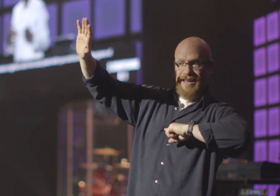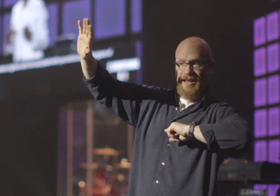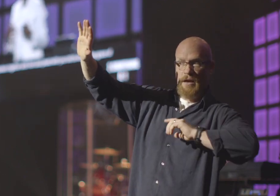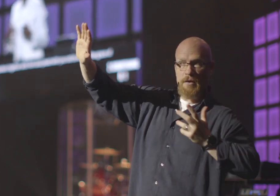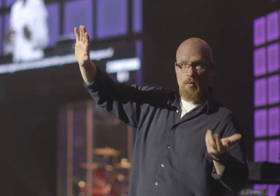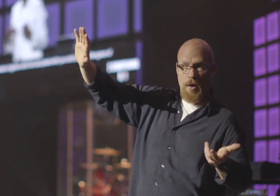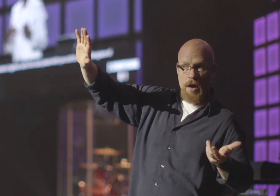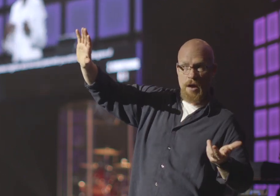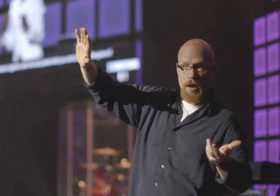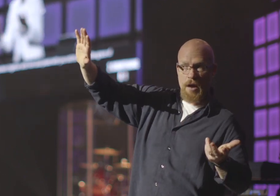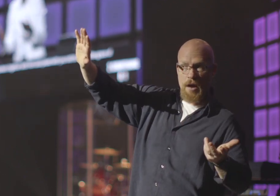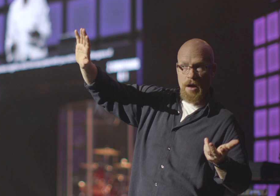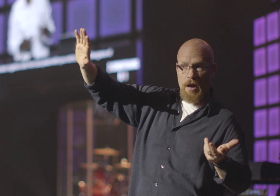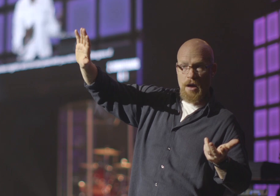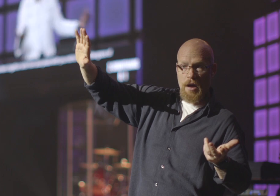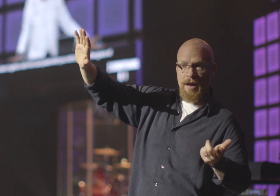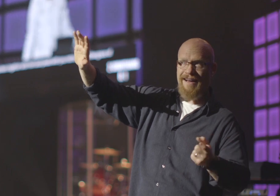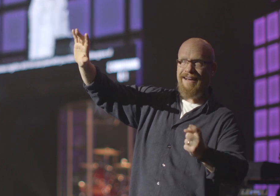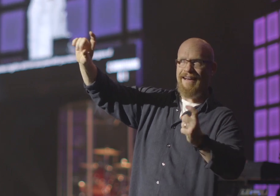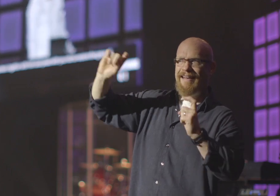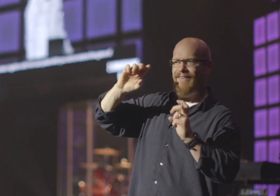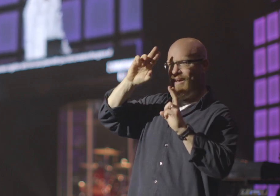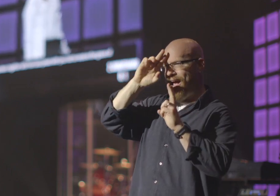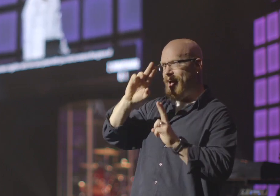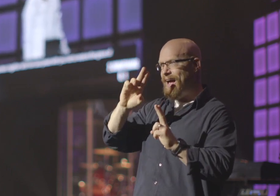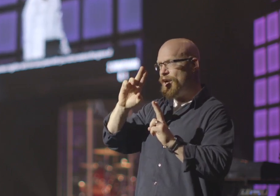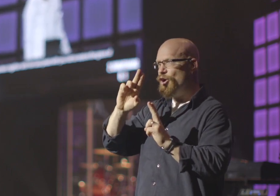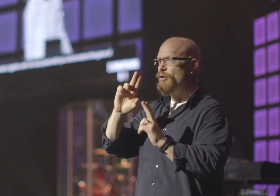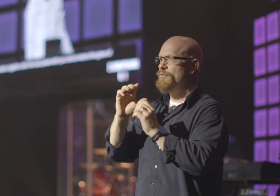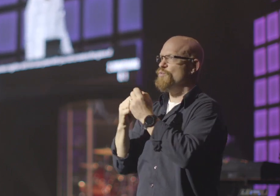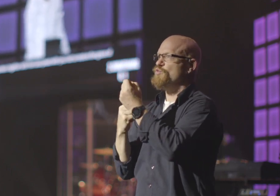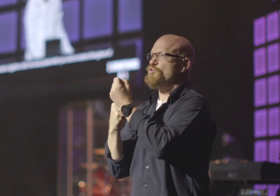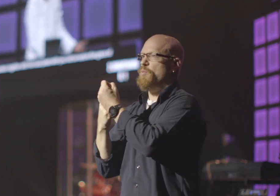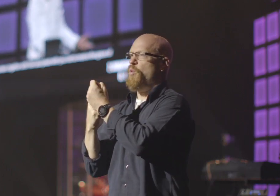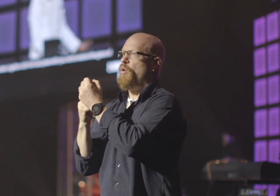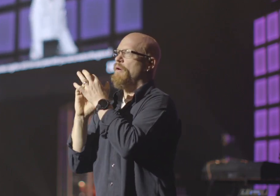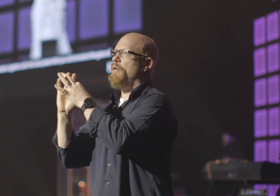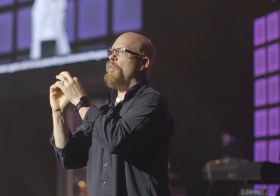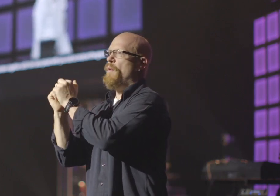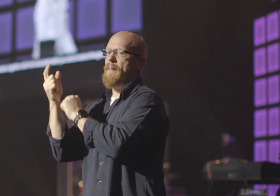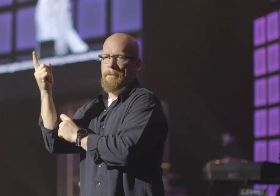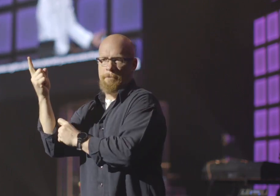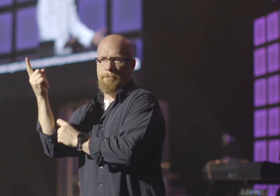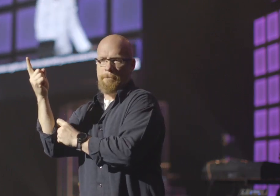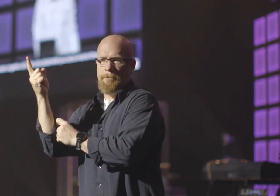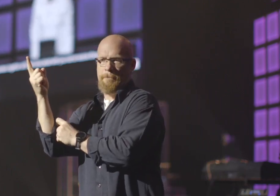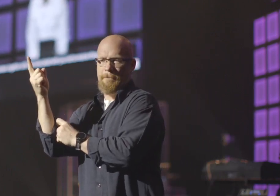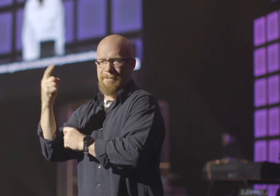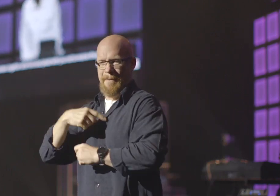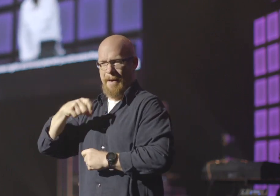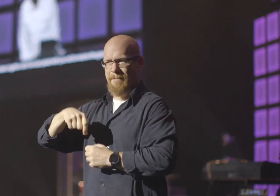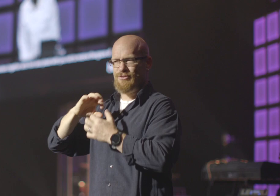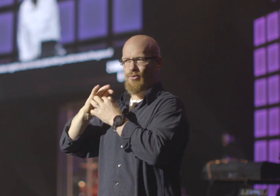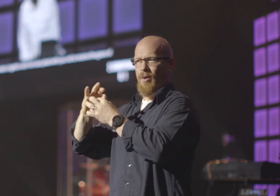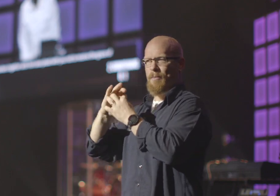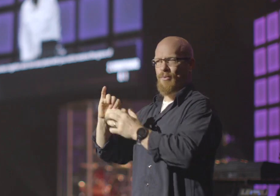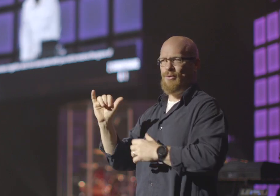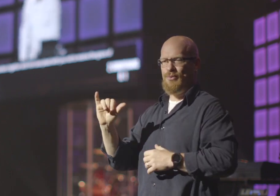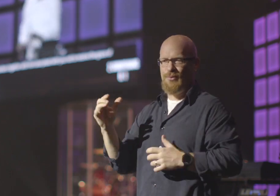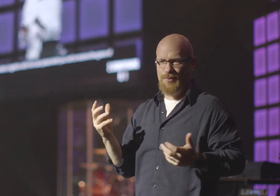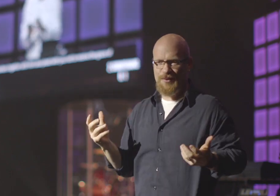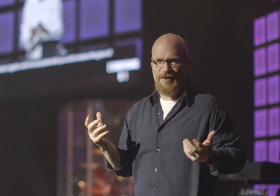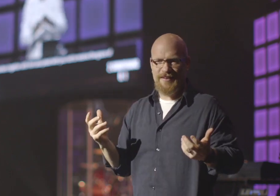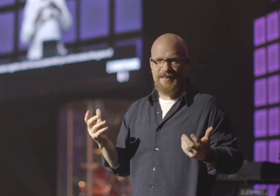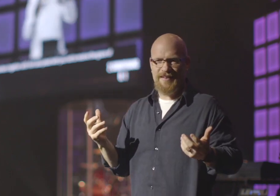we are privileged to assist him in what he's doing. But he needs us to cooperate with him. So